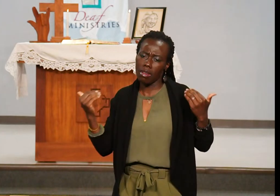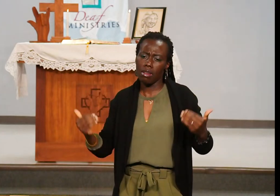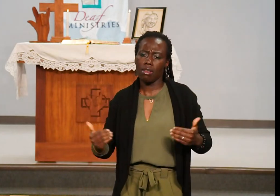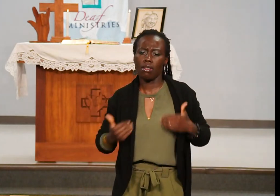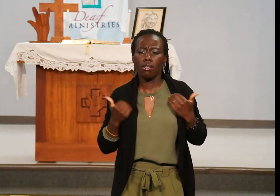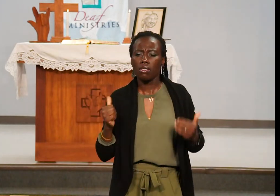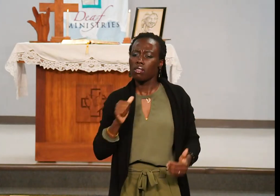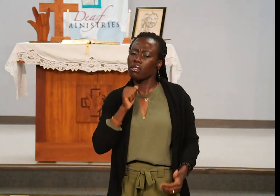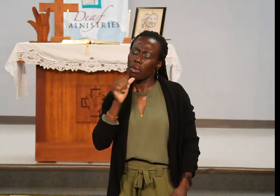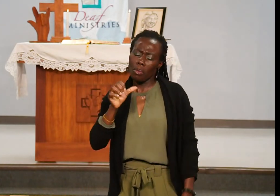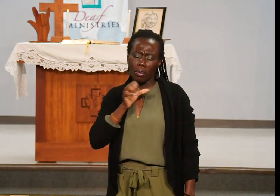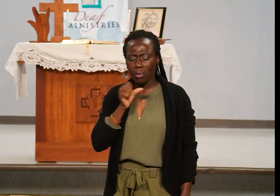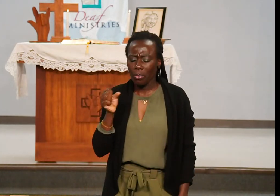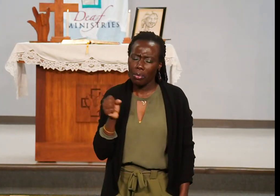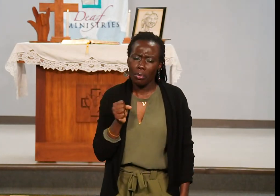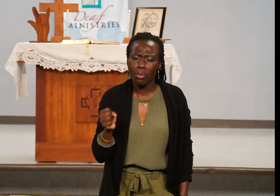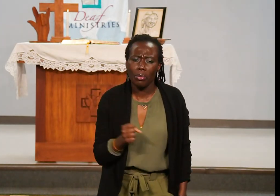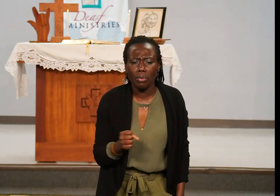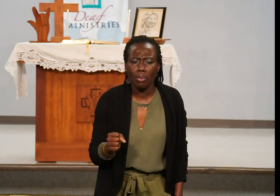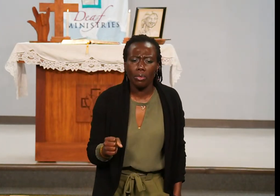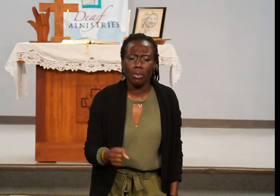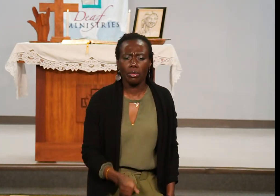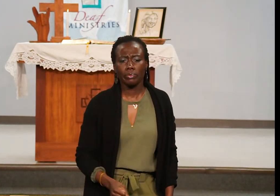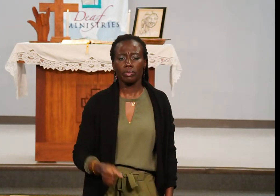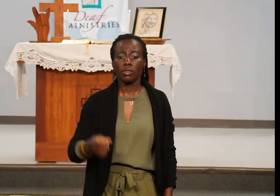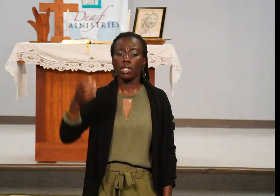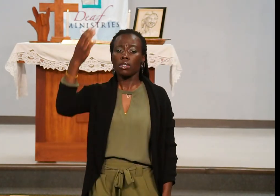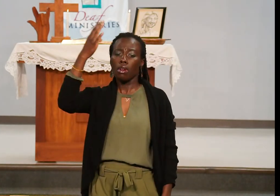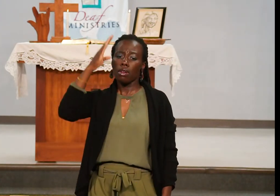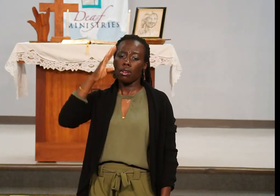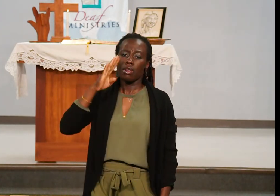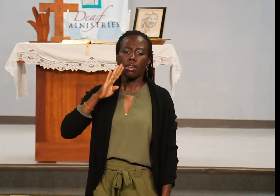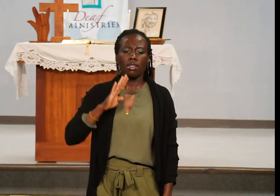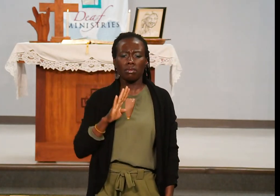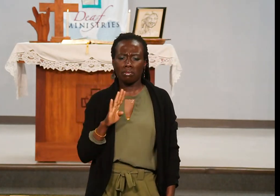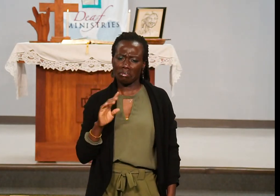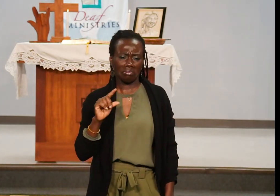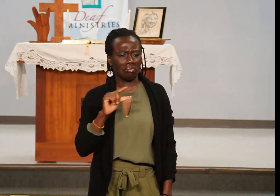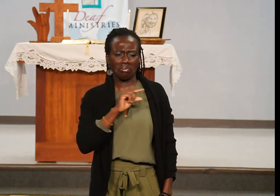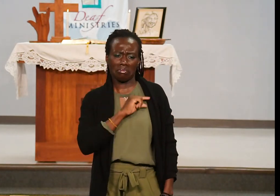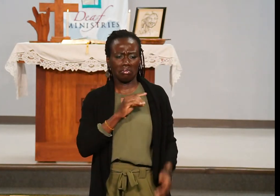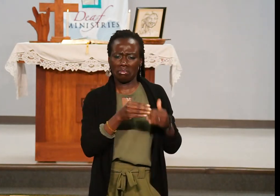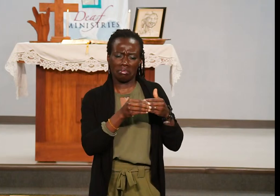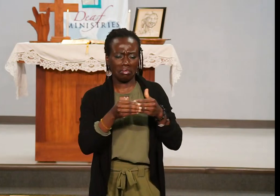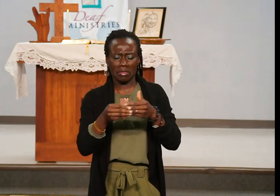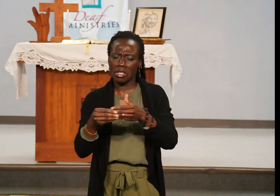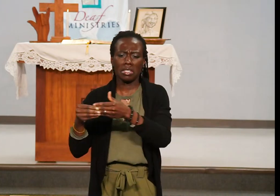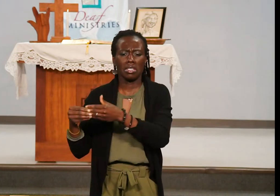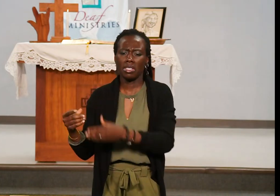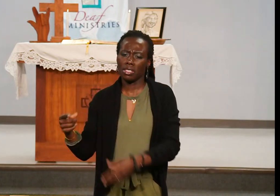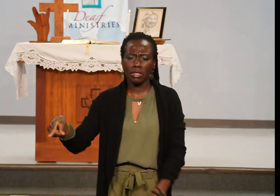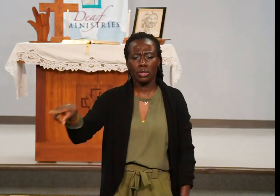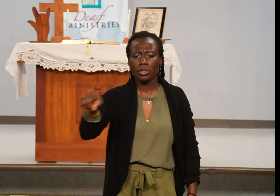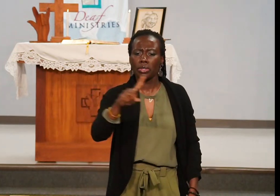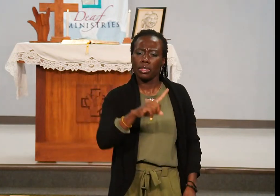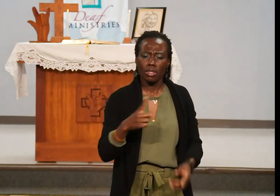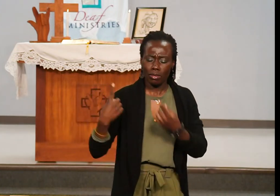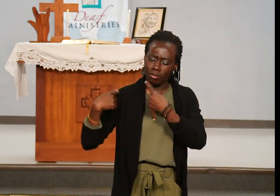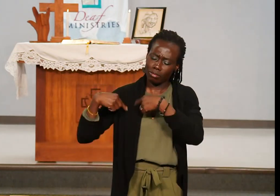In the middle ages of your life, not too old, no longer young,